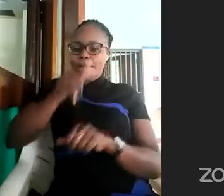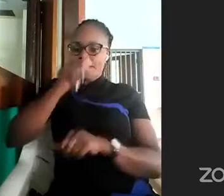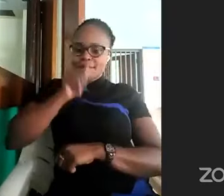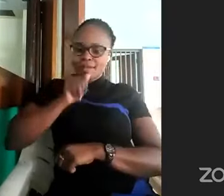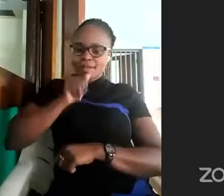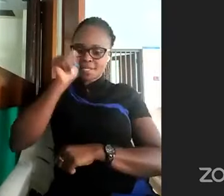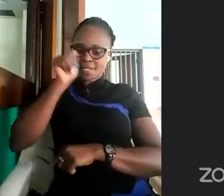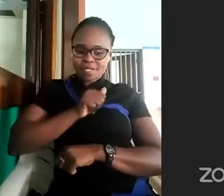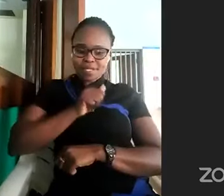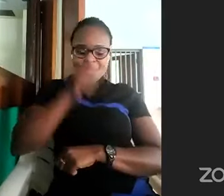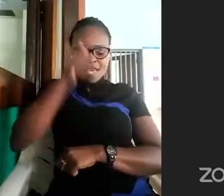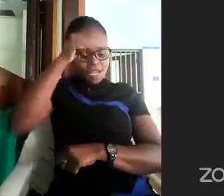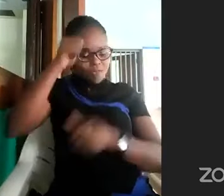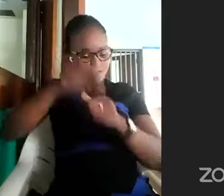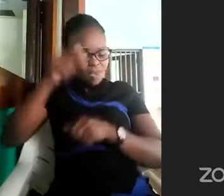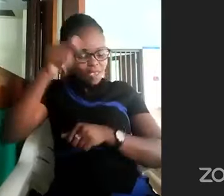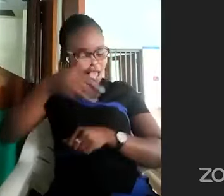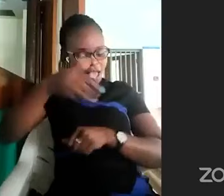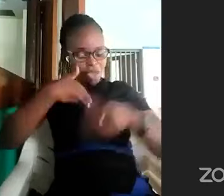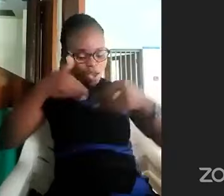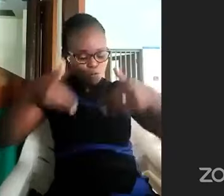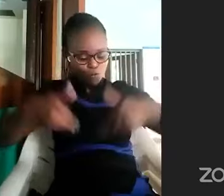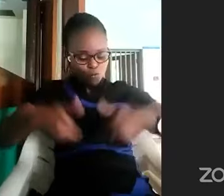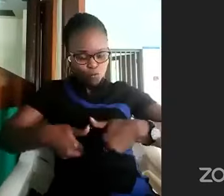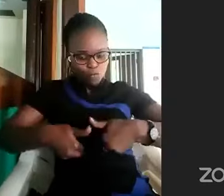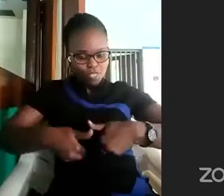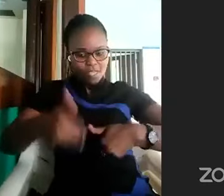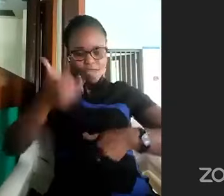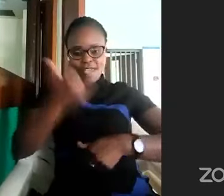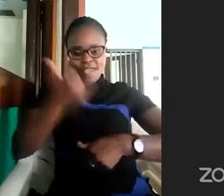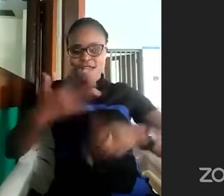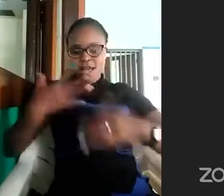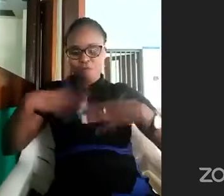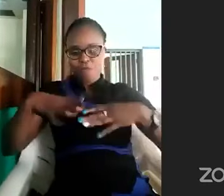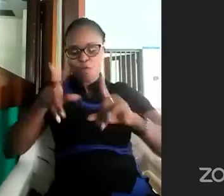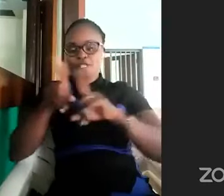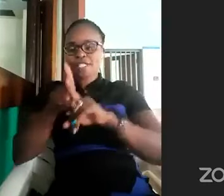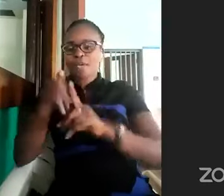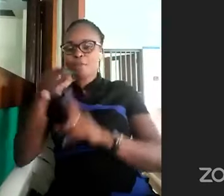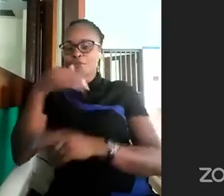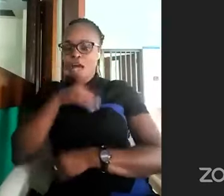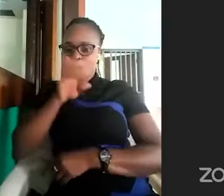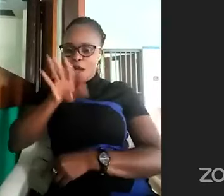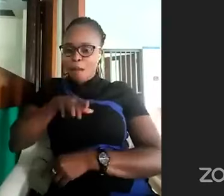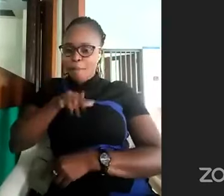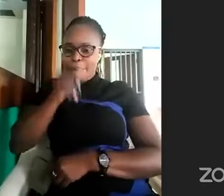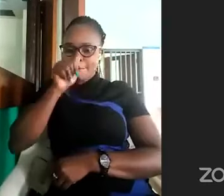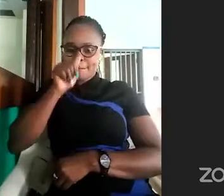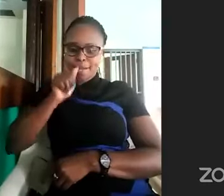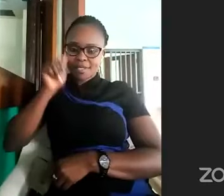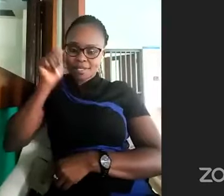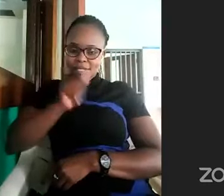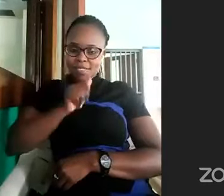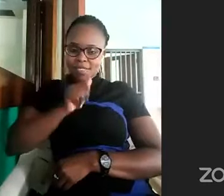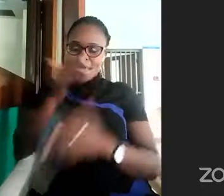in the house, but also we need to recognize that we have our Mama Siris. So among the Mama Siris, I can